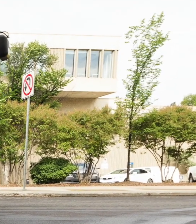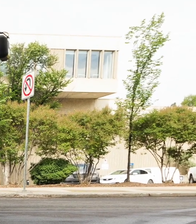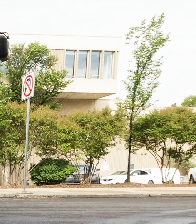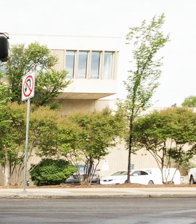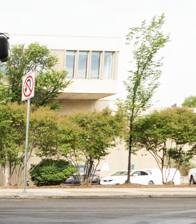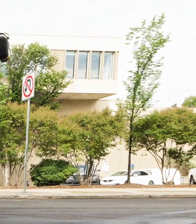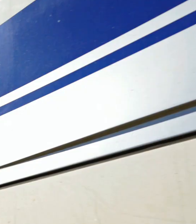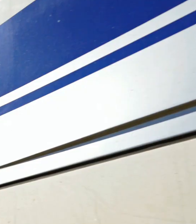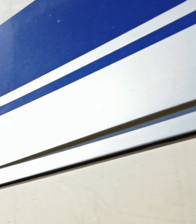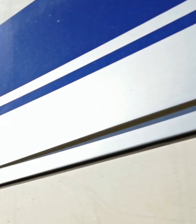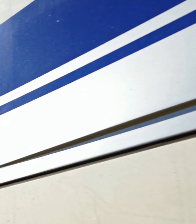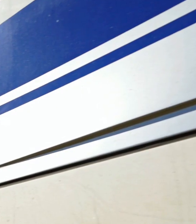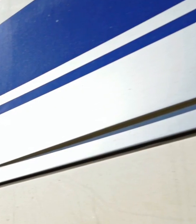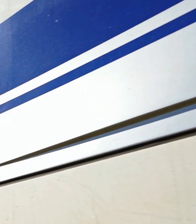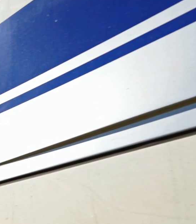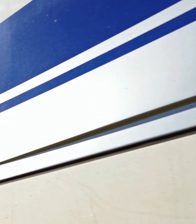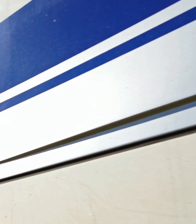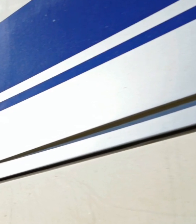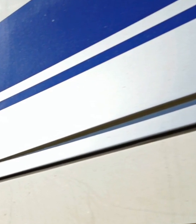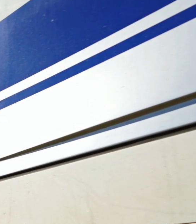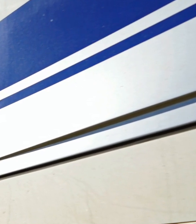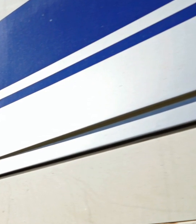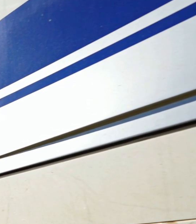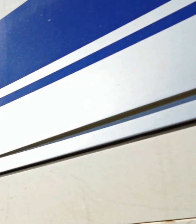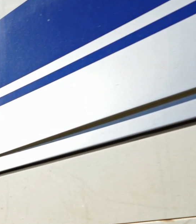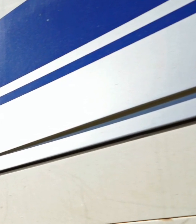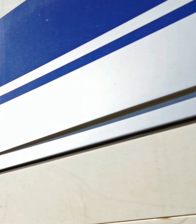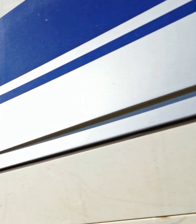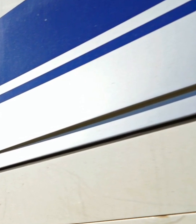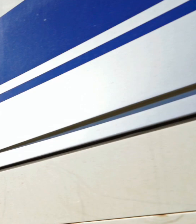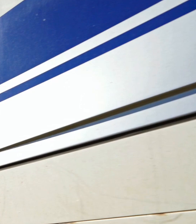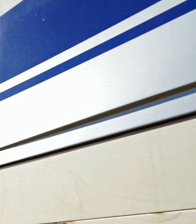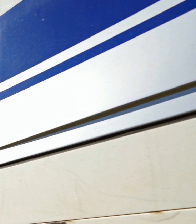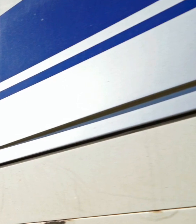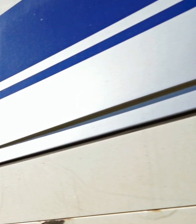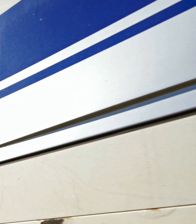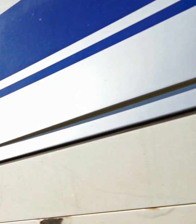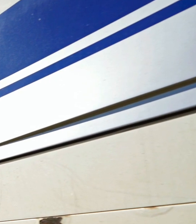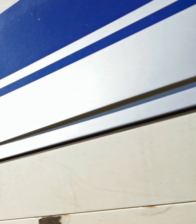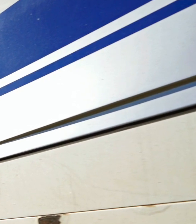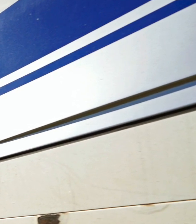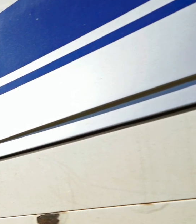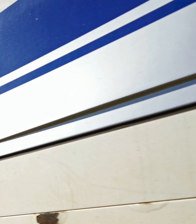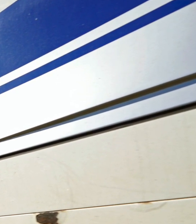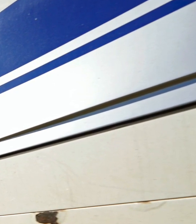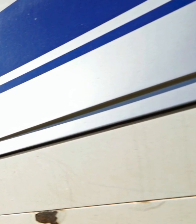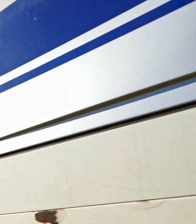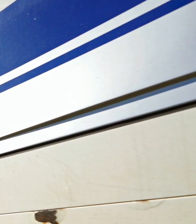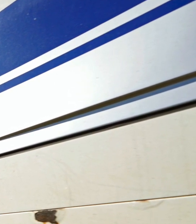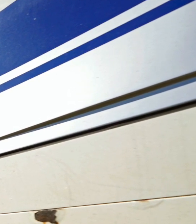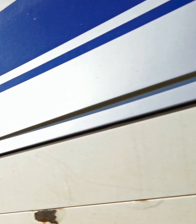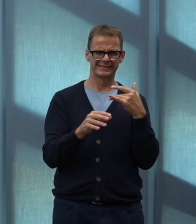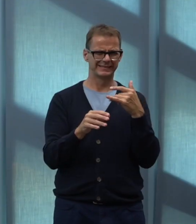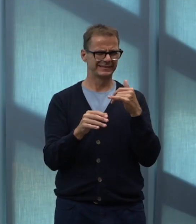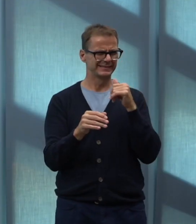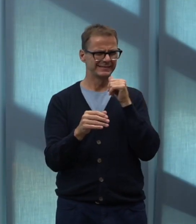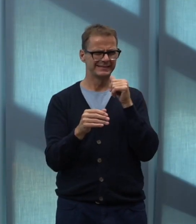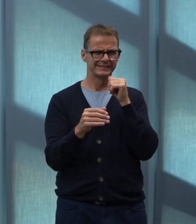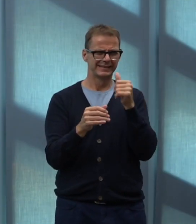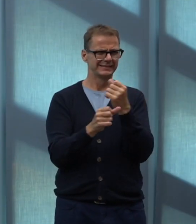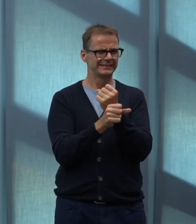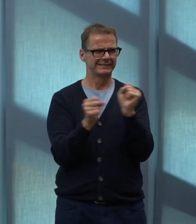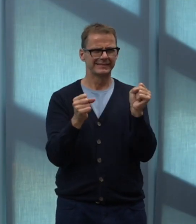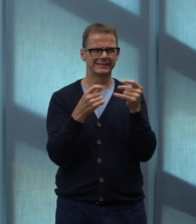we'll evaluate. We'll continue to do it, though, in alignment with the provincial health authority to ensure that we're not taking a